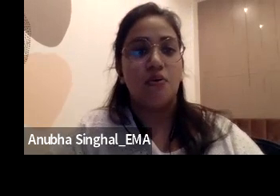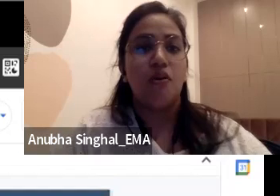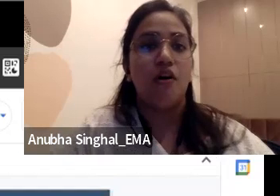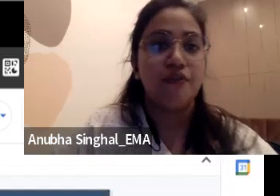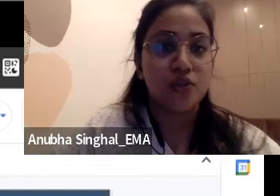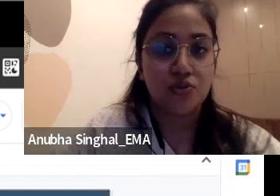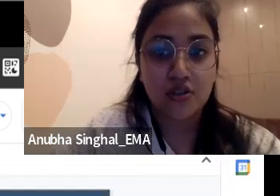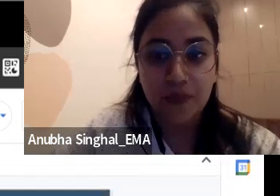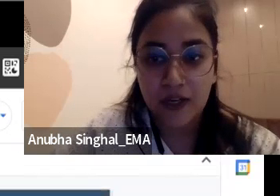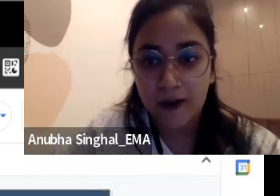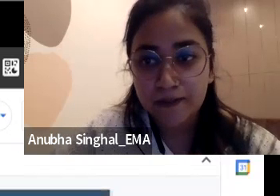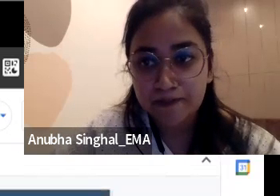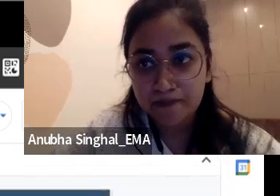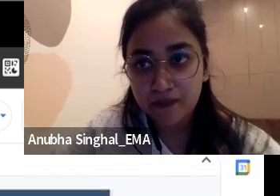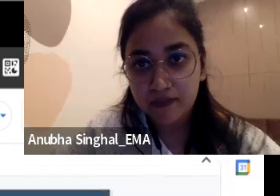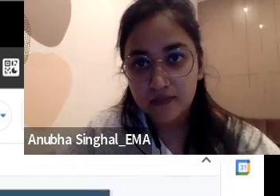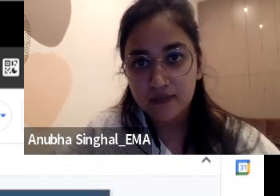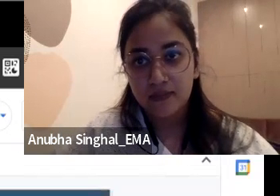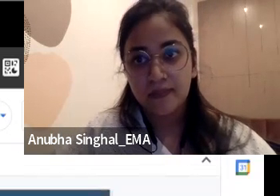highlight the role of social media.